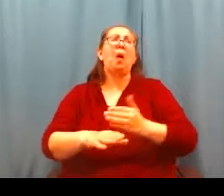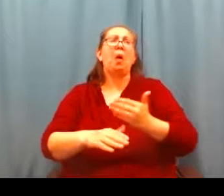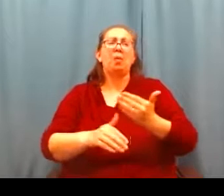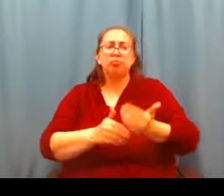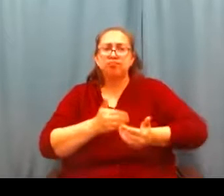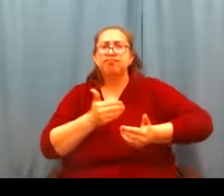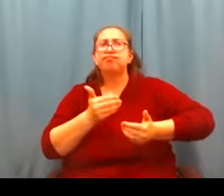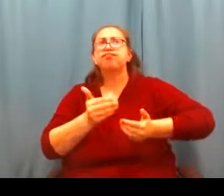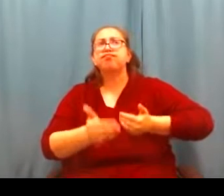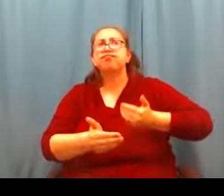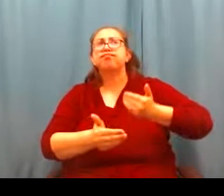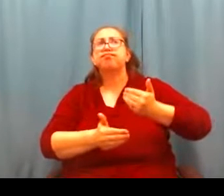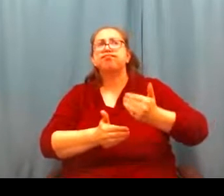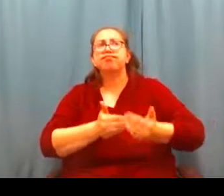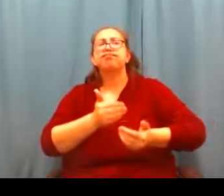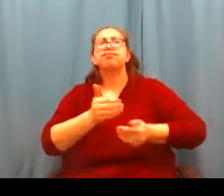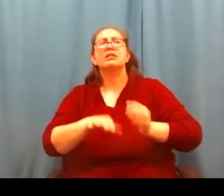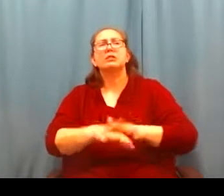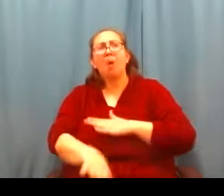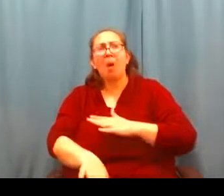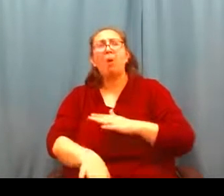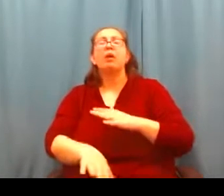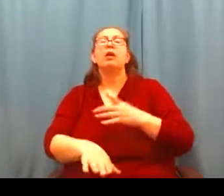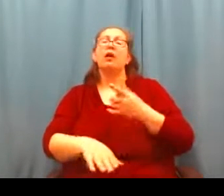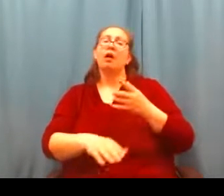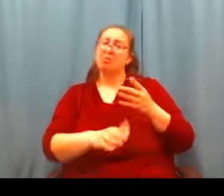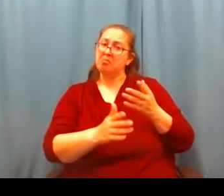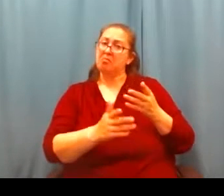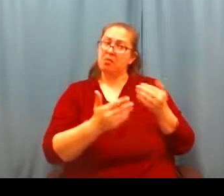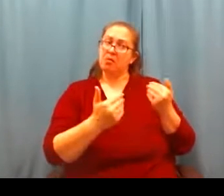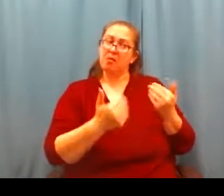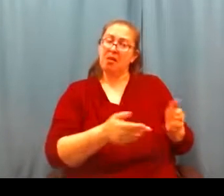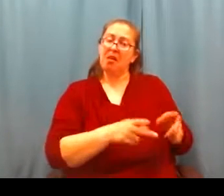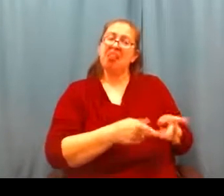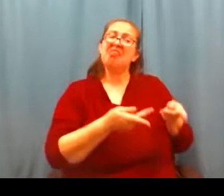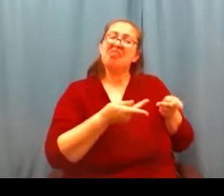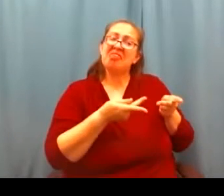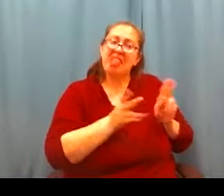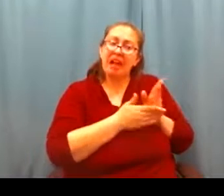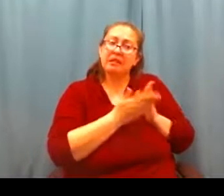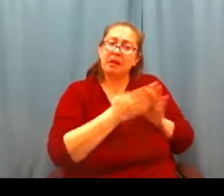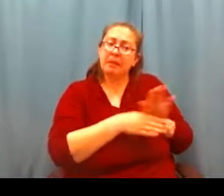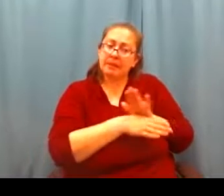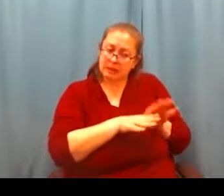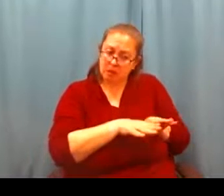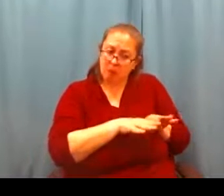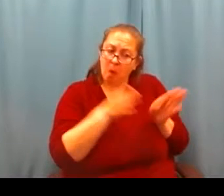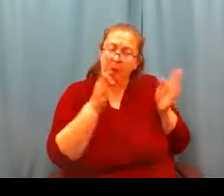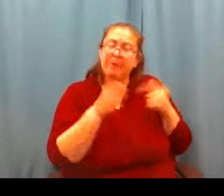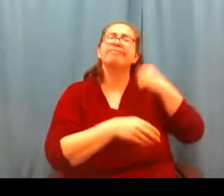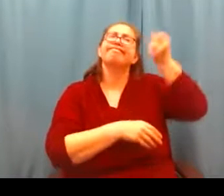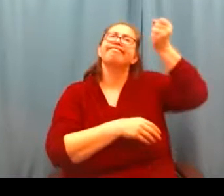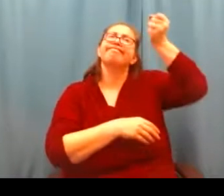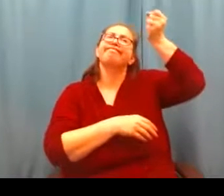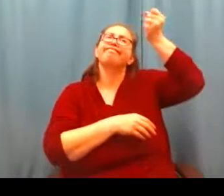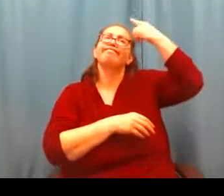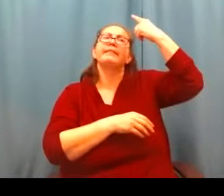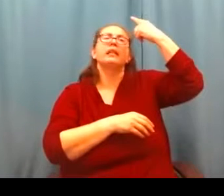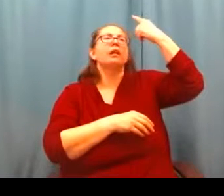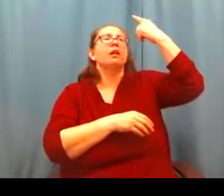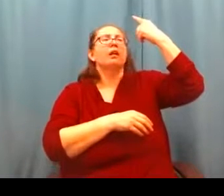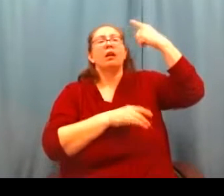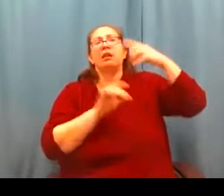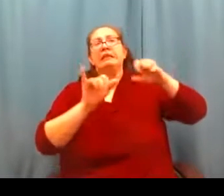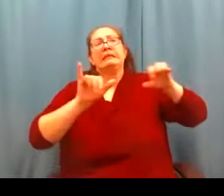this. We're trying to let some businesses open. We understand that we can't stay